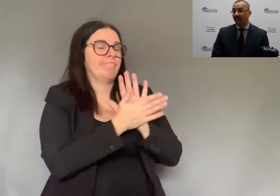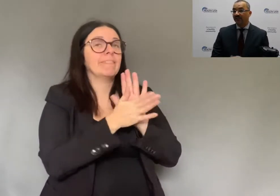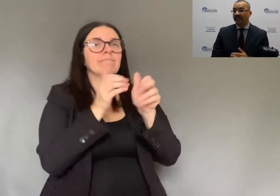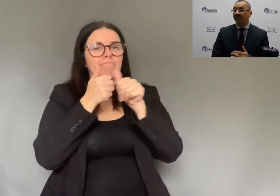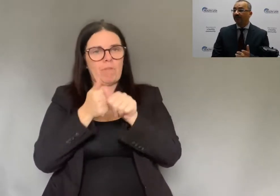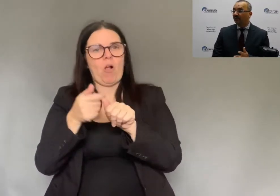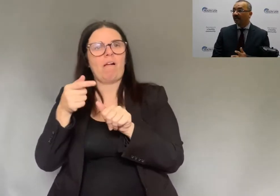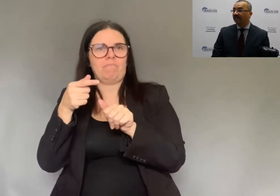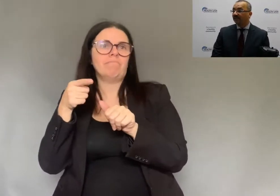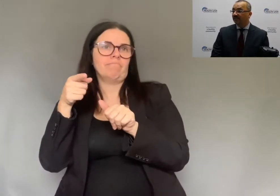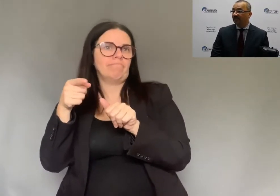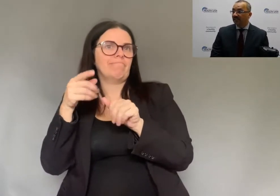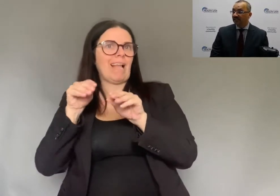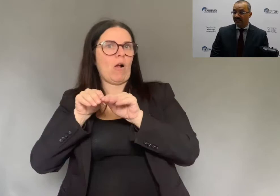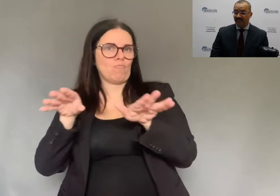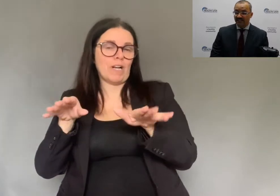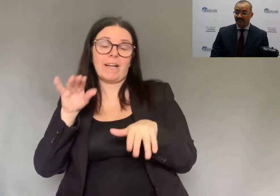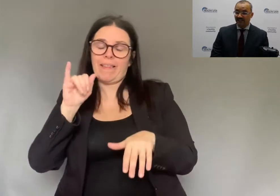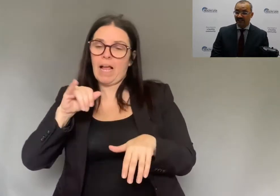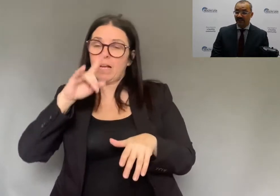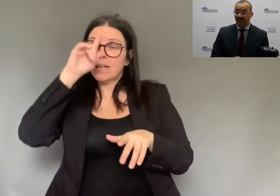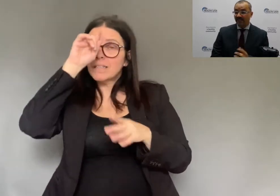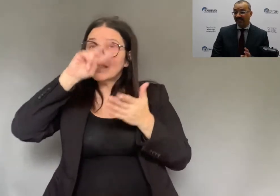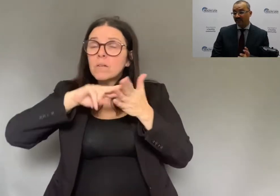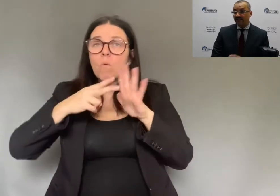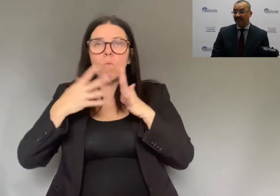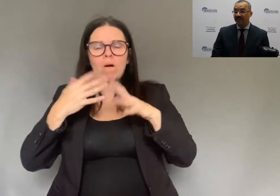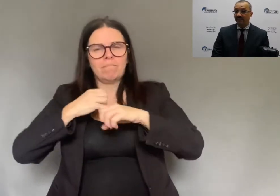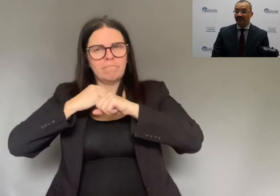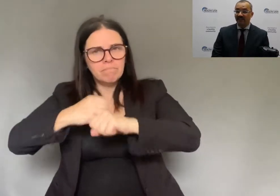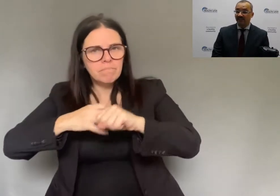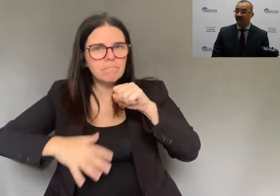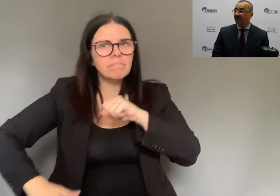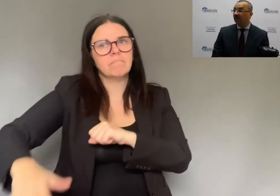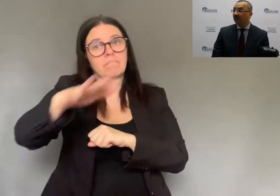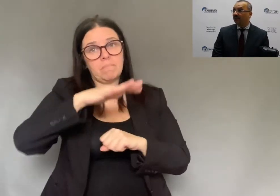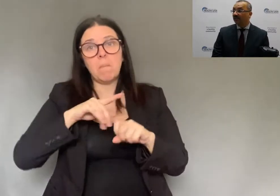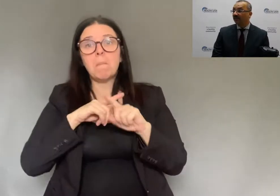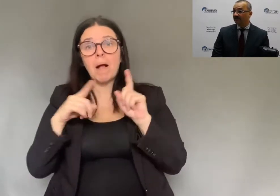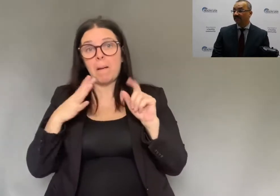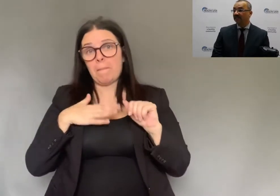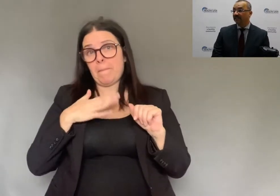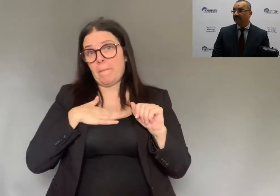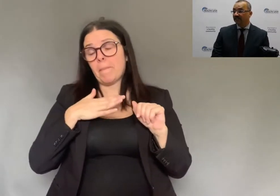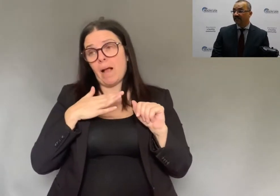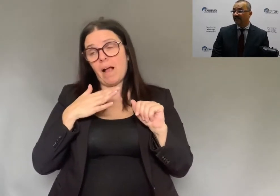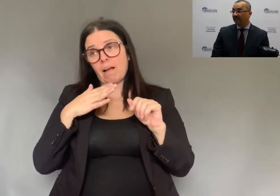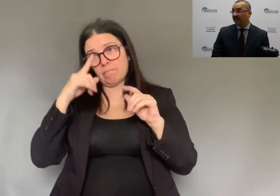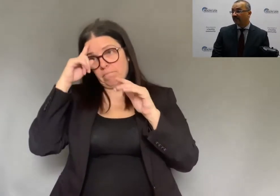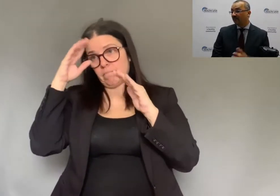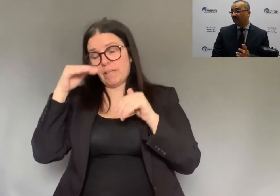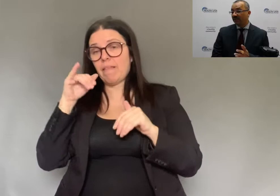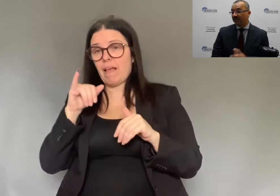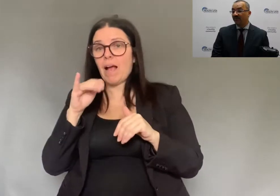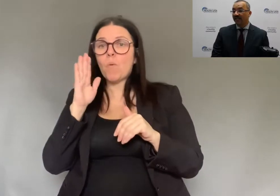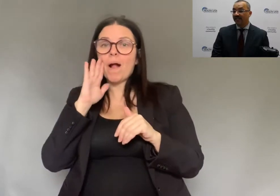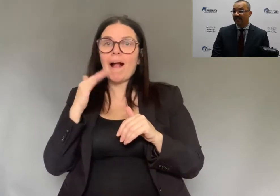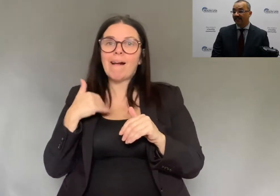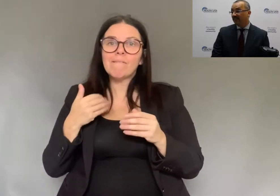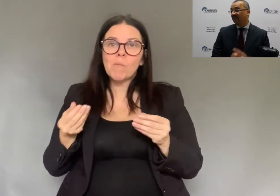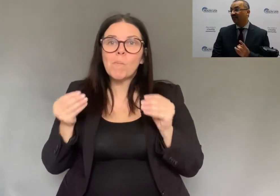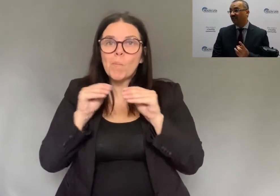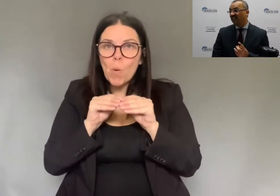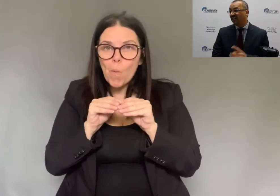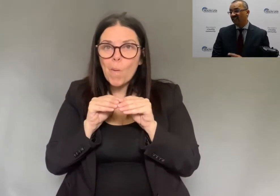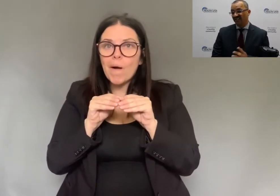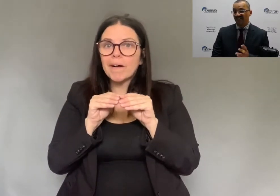the whole idea, being proactive. And but I do anticipate that there will be more facilities that will come back as